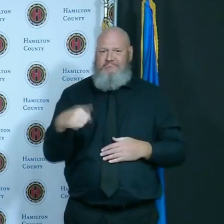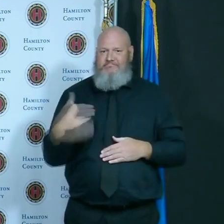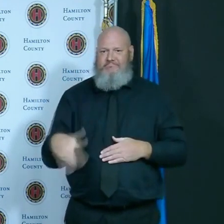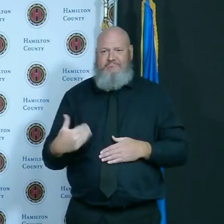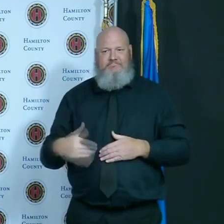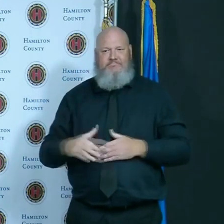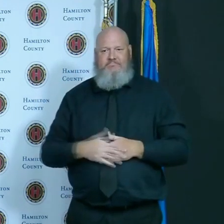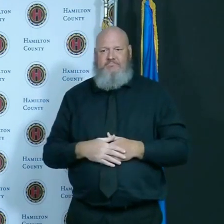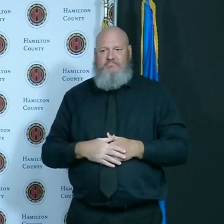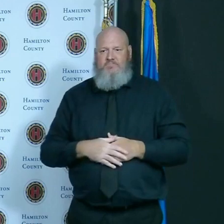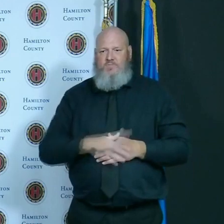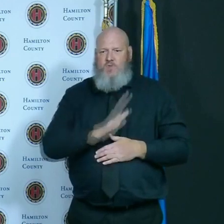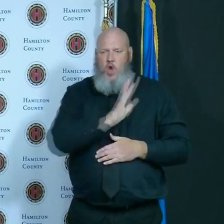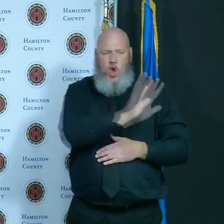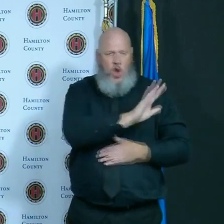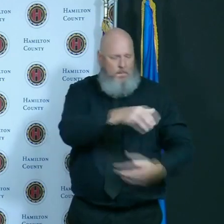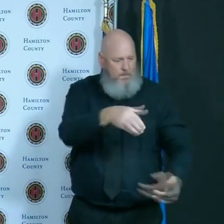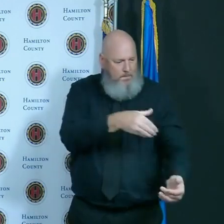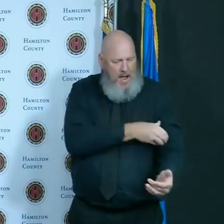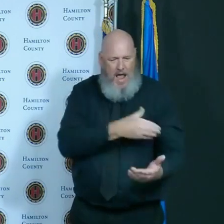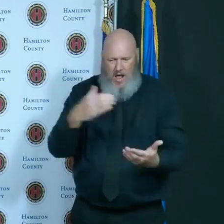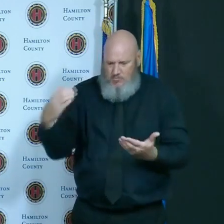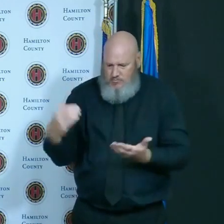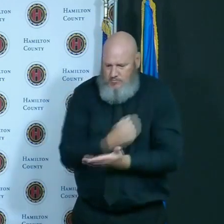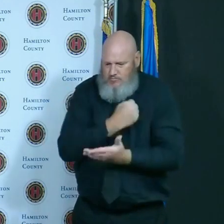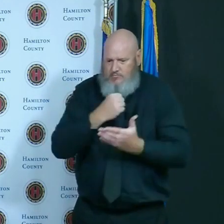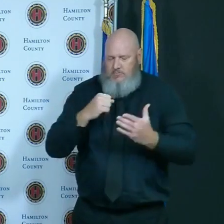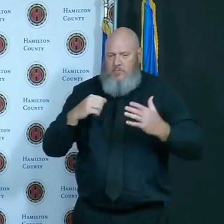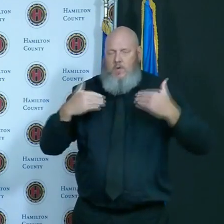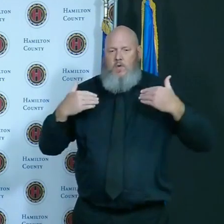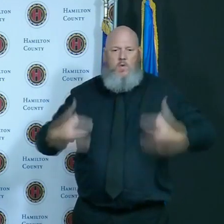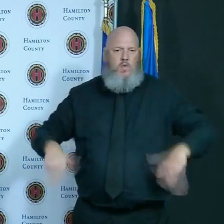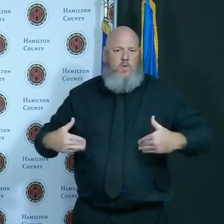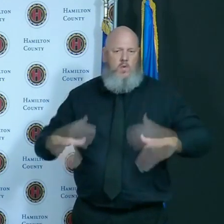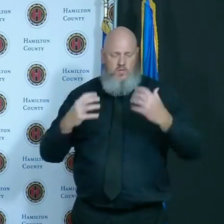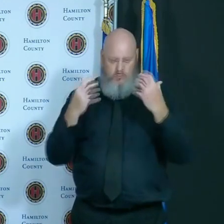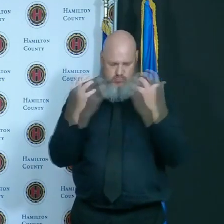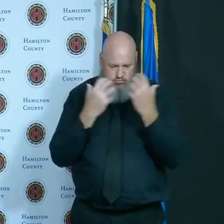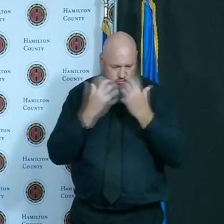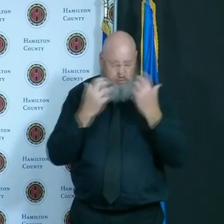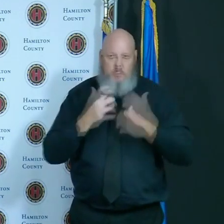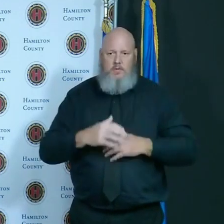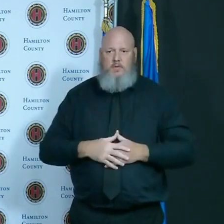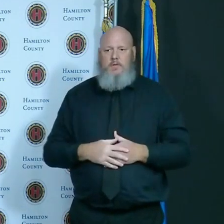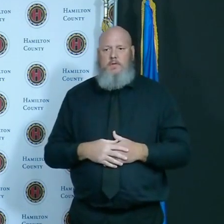your priorities are, and make them known through this council.